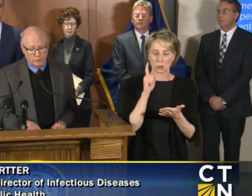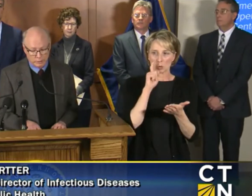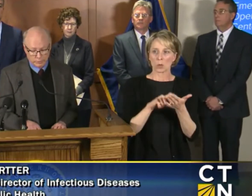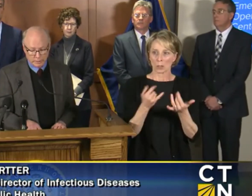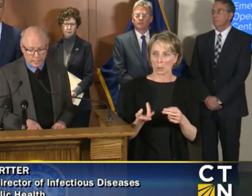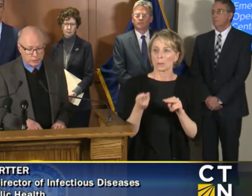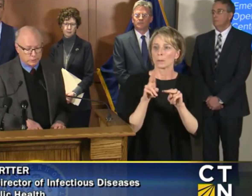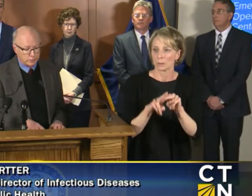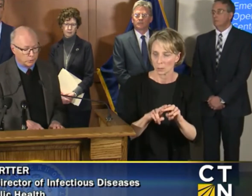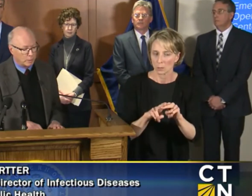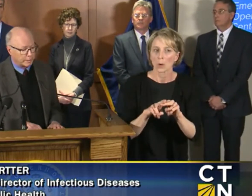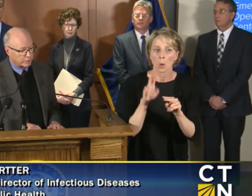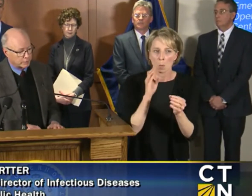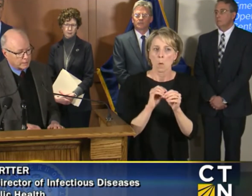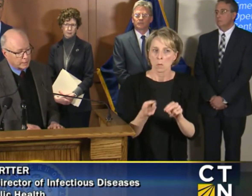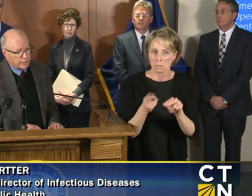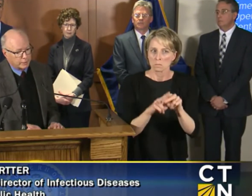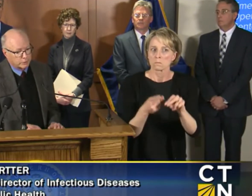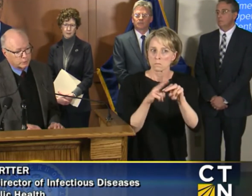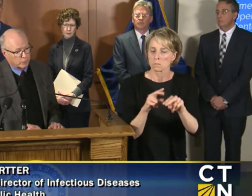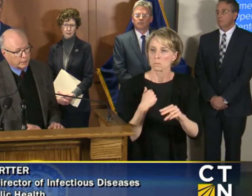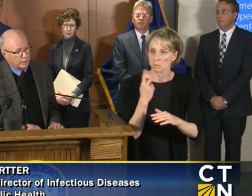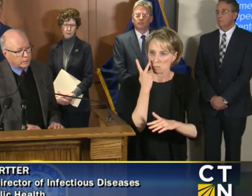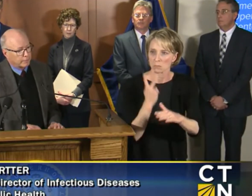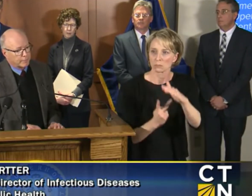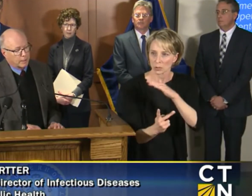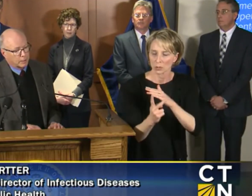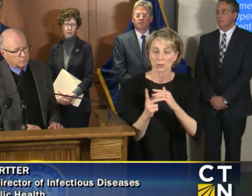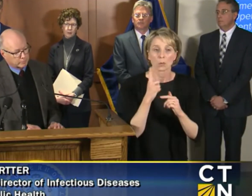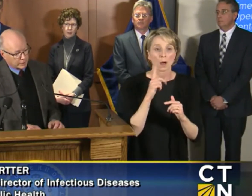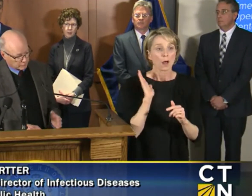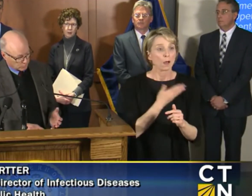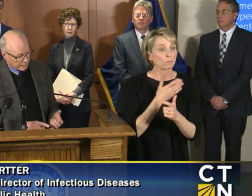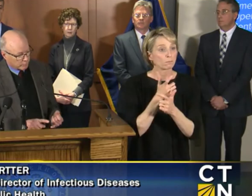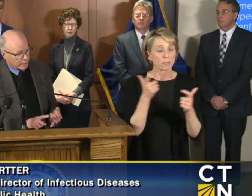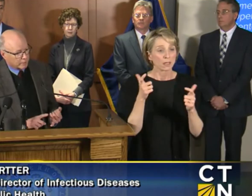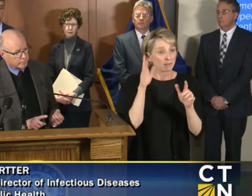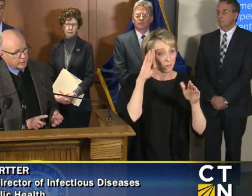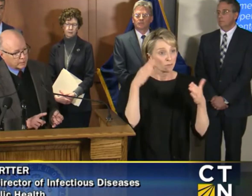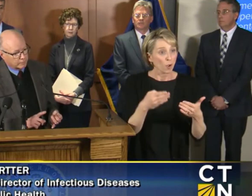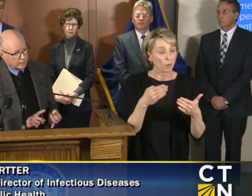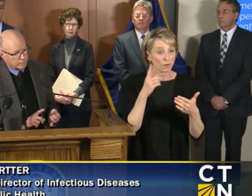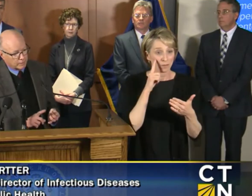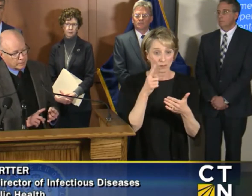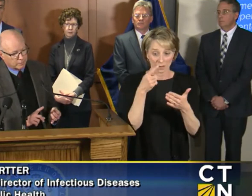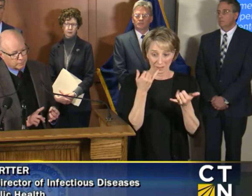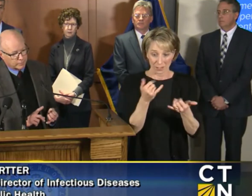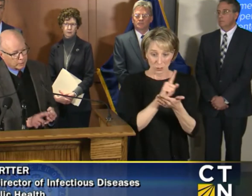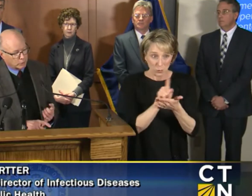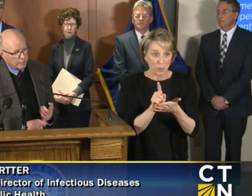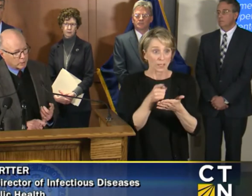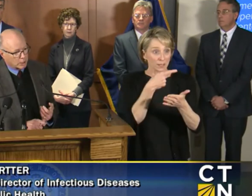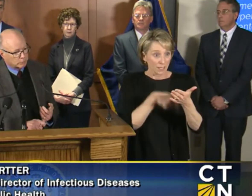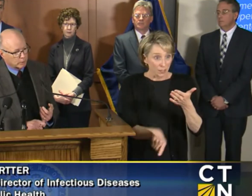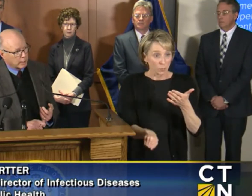our focus for the next 2 weeks is to bring, as a plan, we have Yale New Haven Hospital Lab